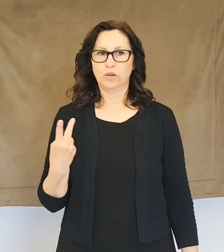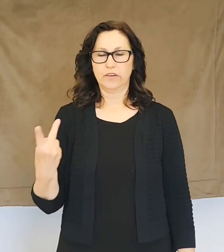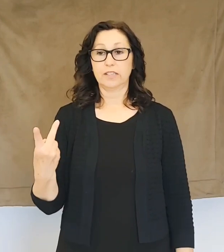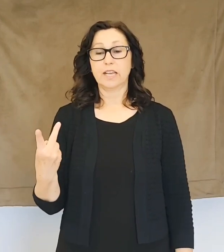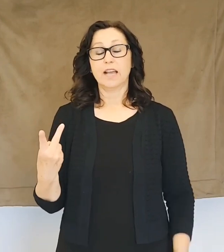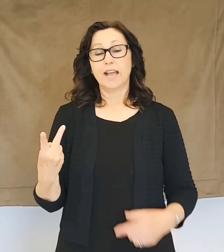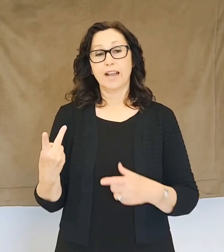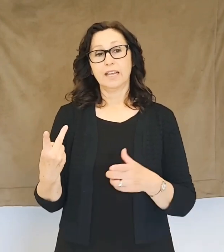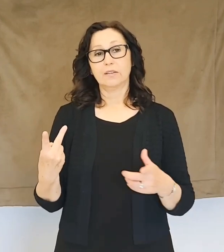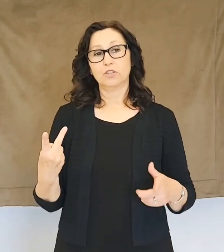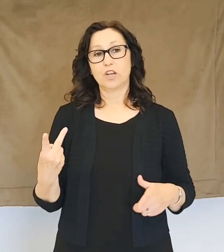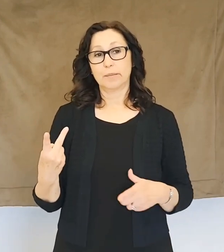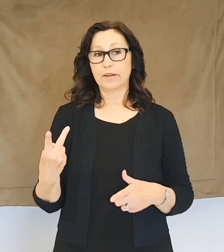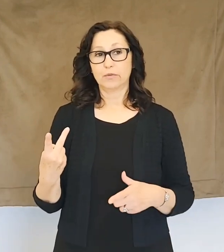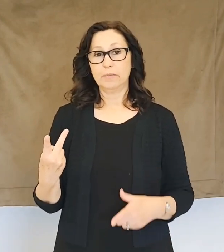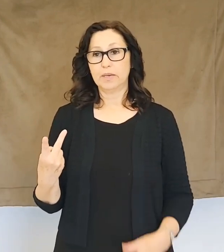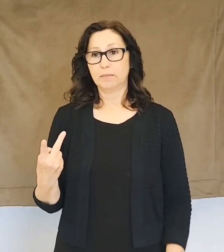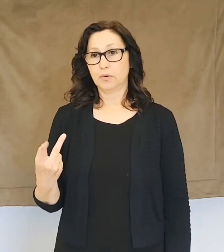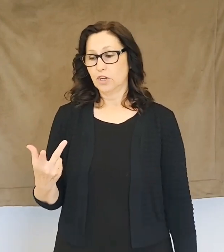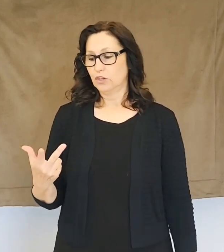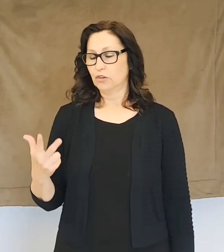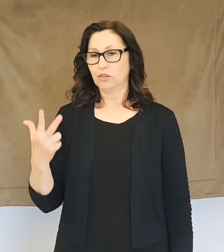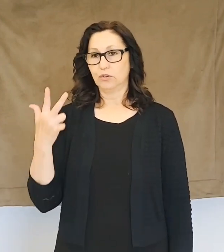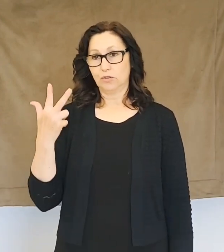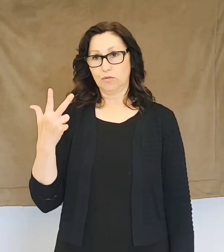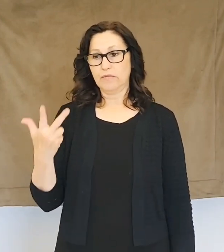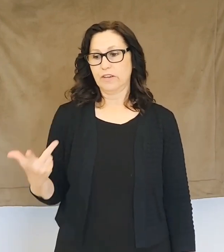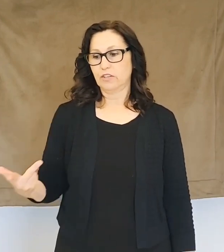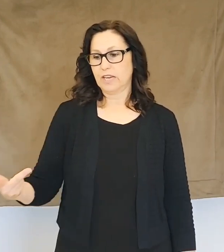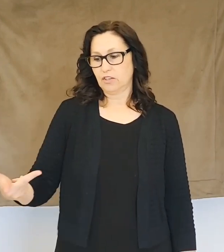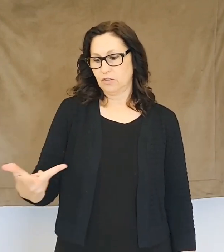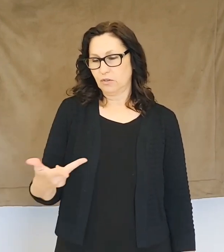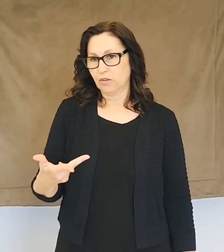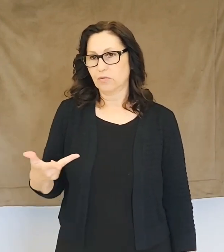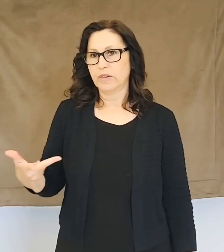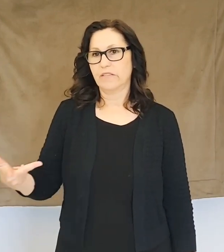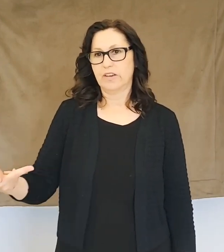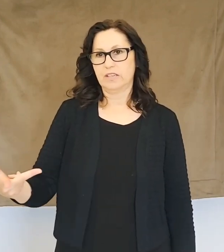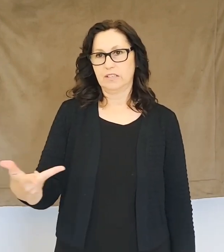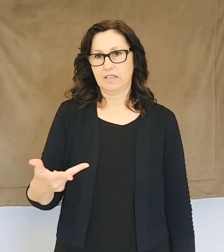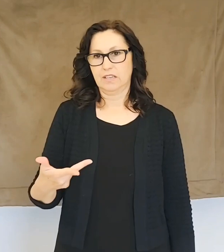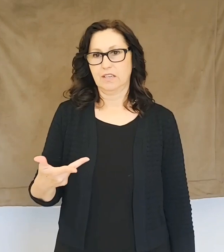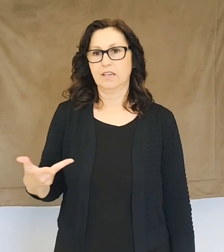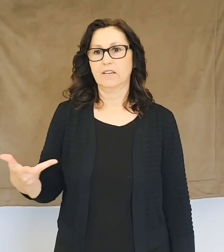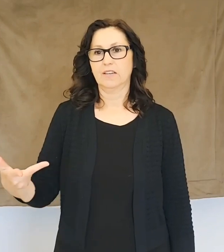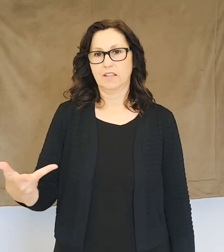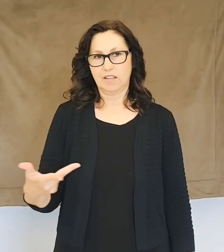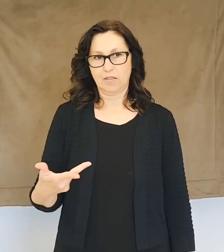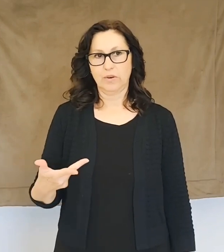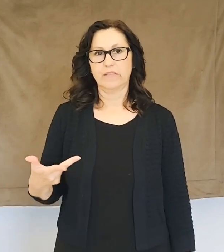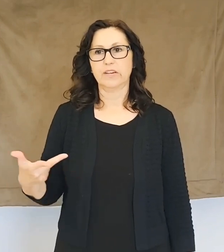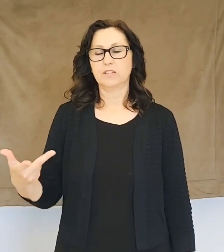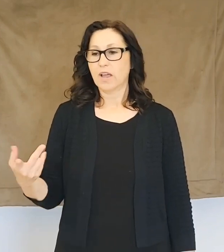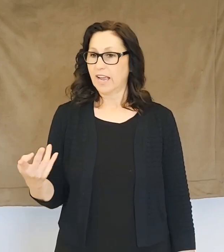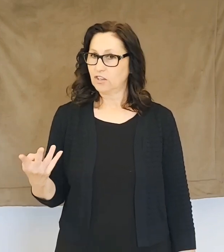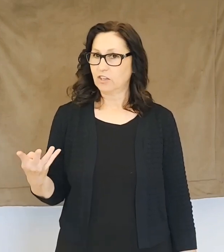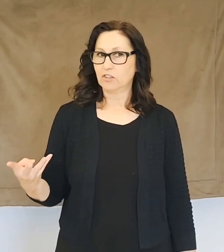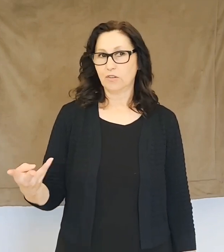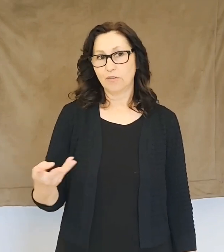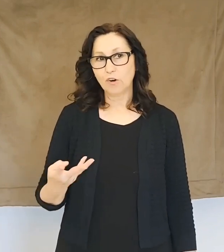of us. And if you're talking about three people, you do three fingers and you do the three of us. The three of us. And you can do the four